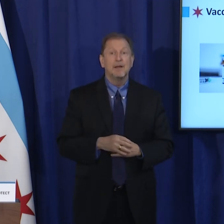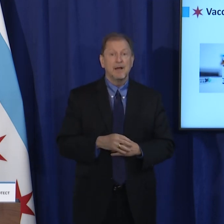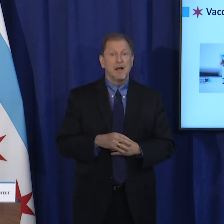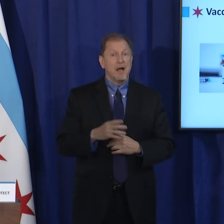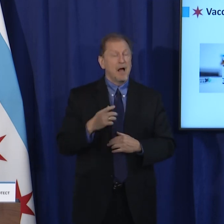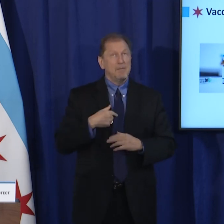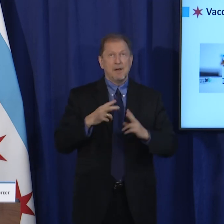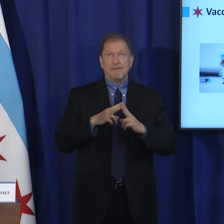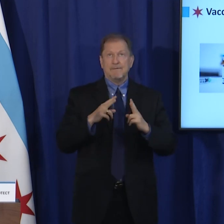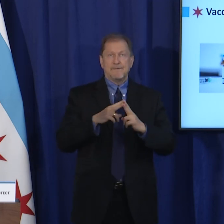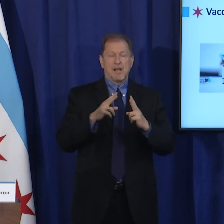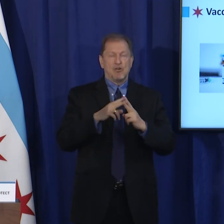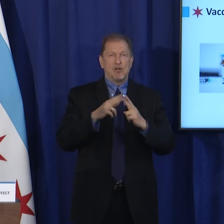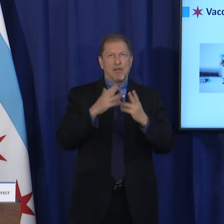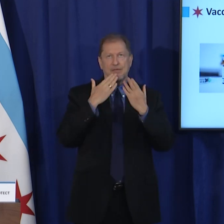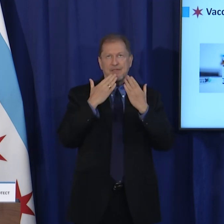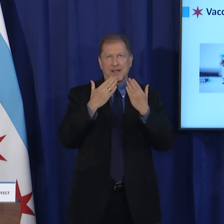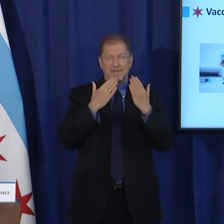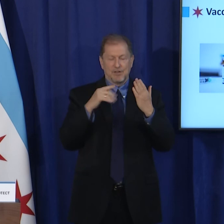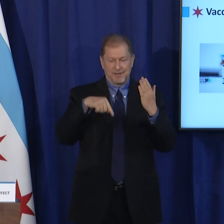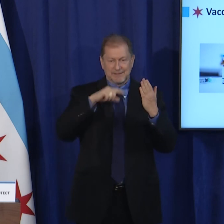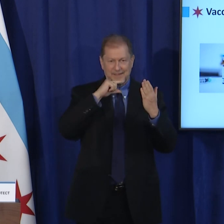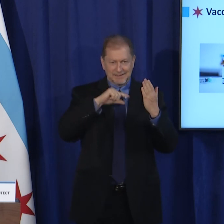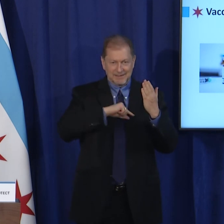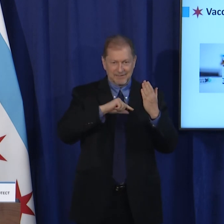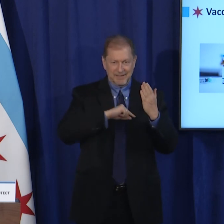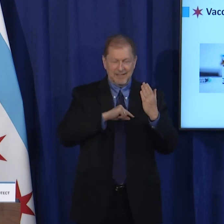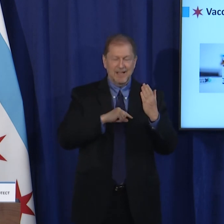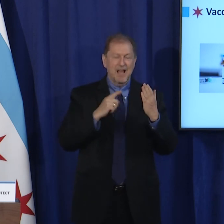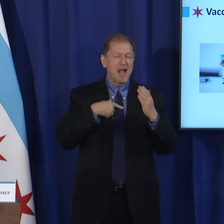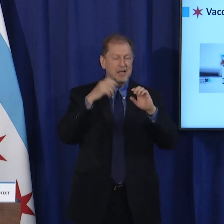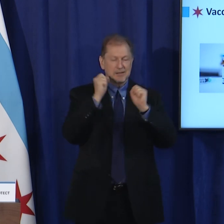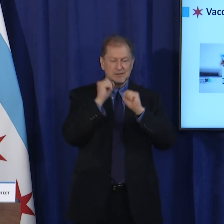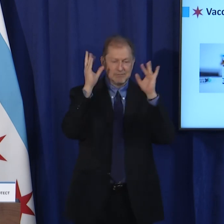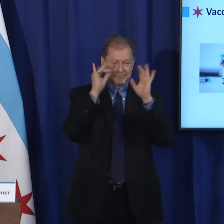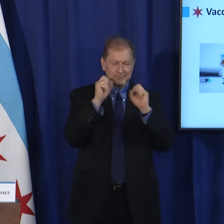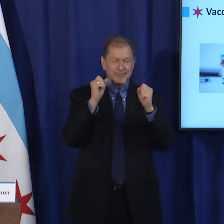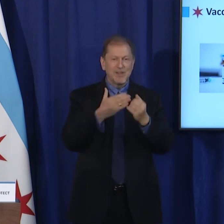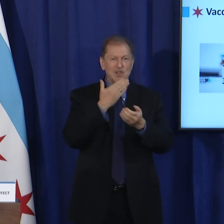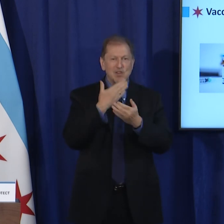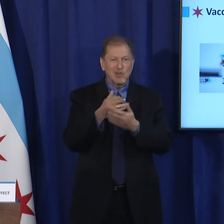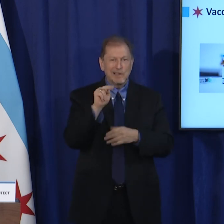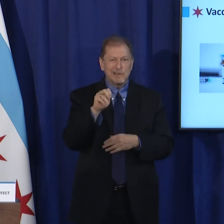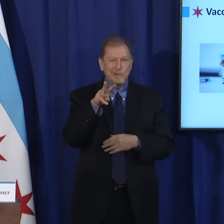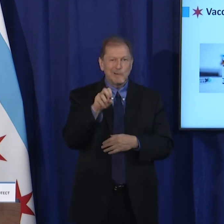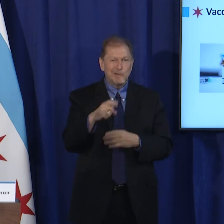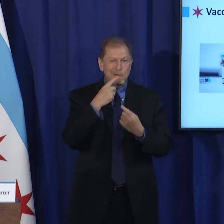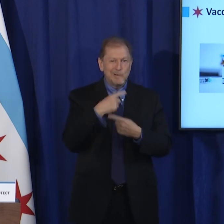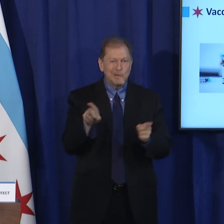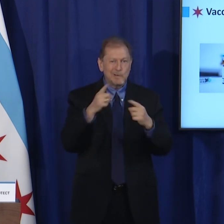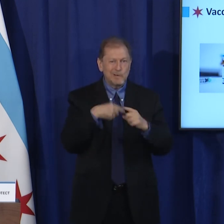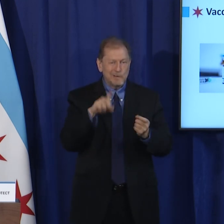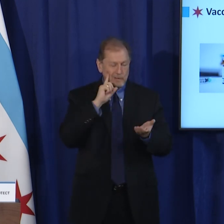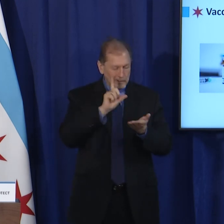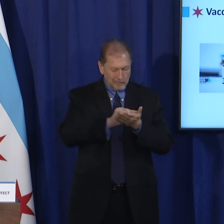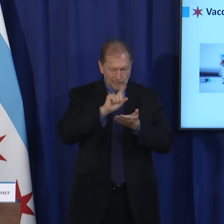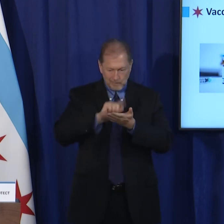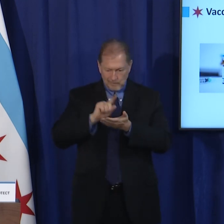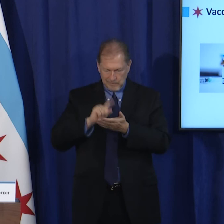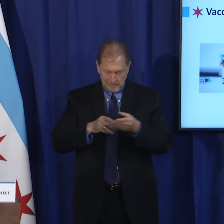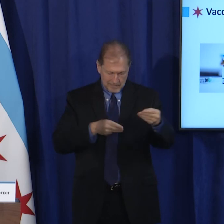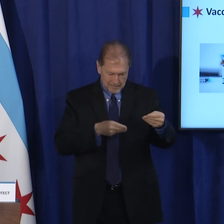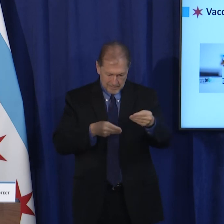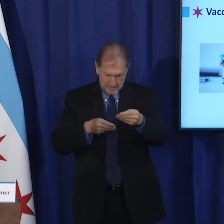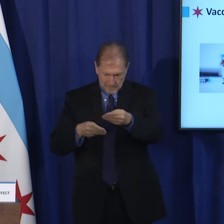thanks for this Thanksgiving is the remarkable good news that we've seen in early data